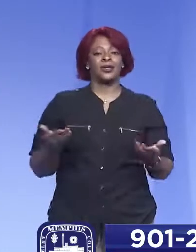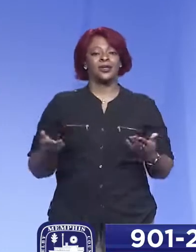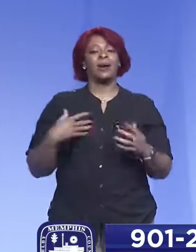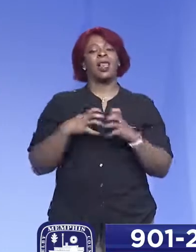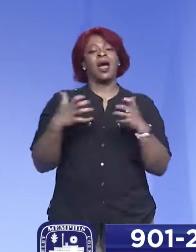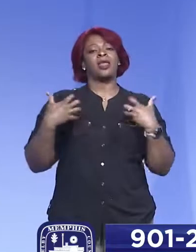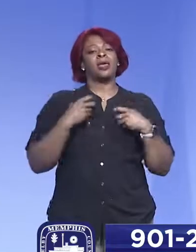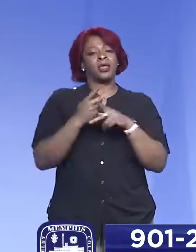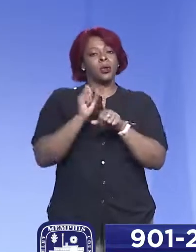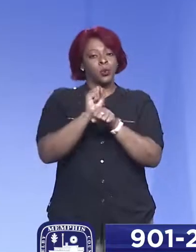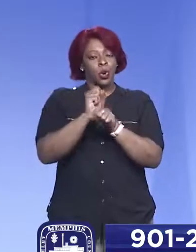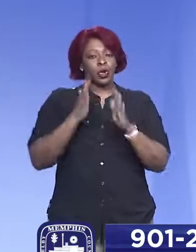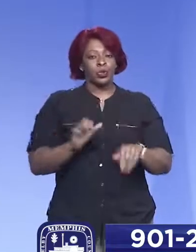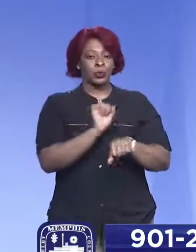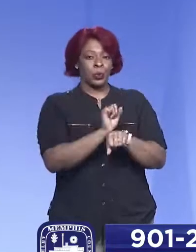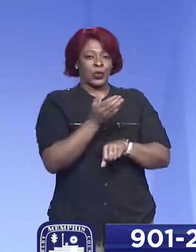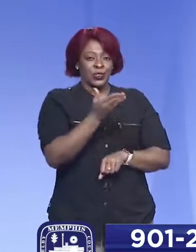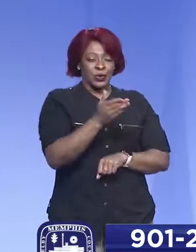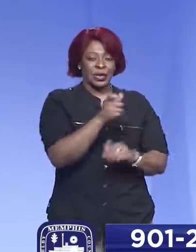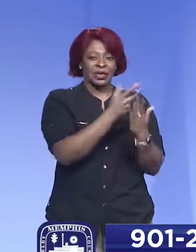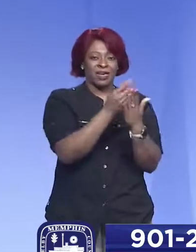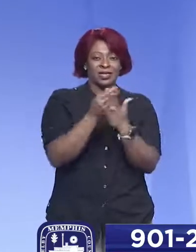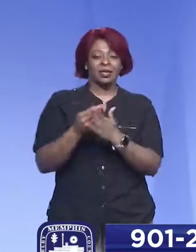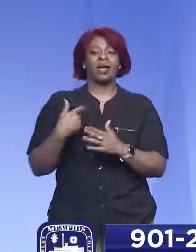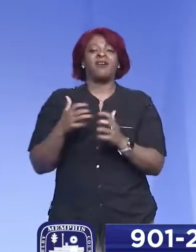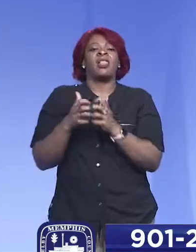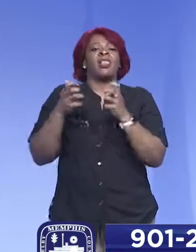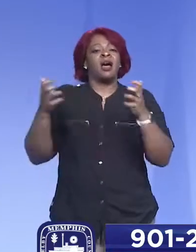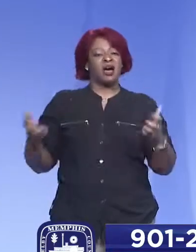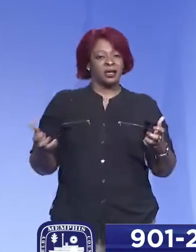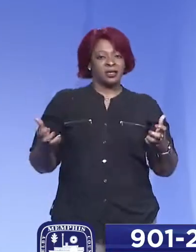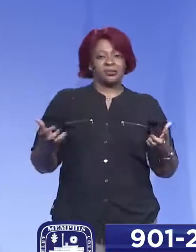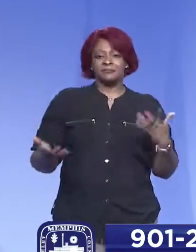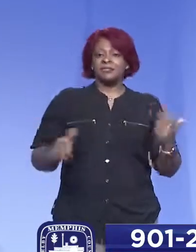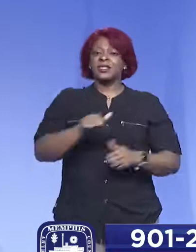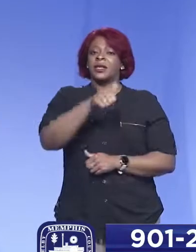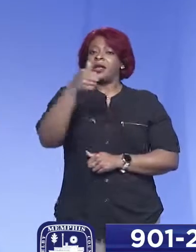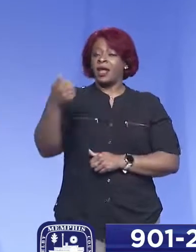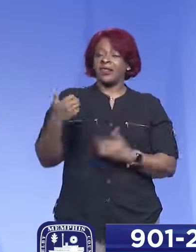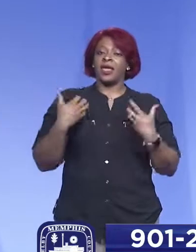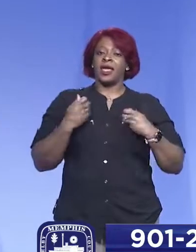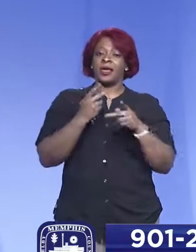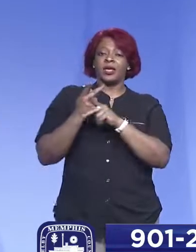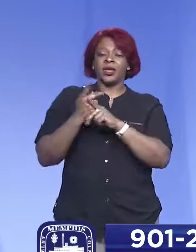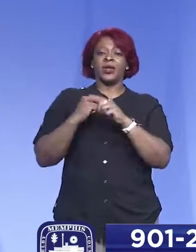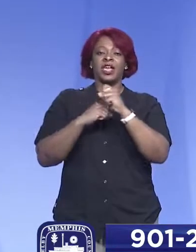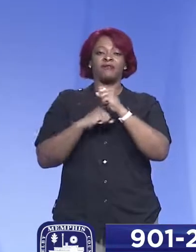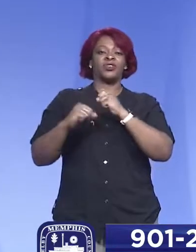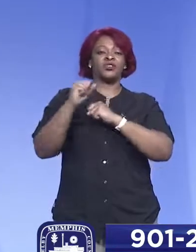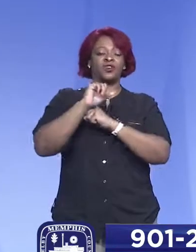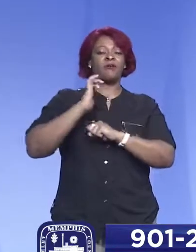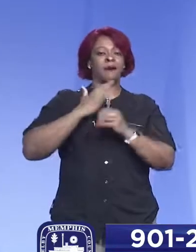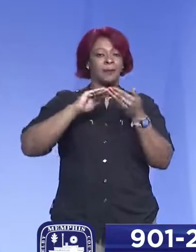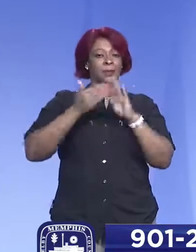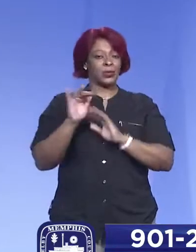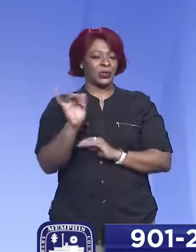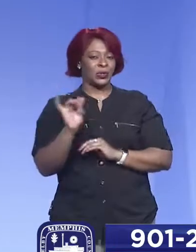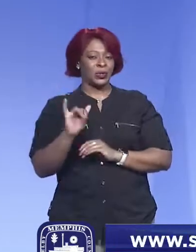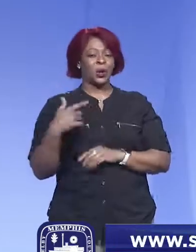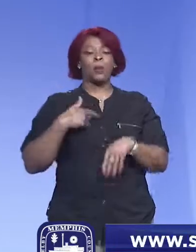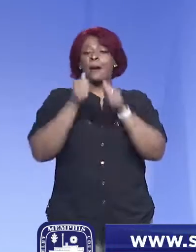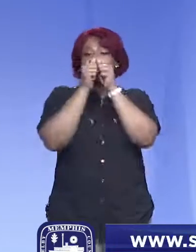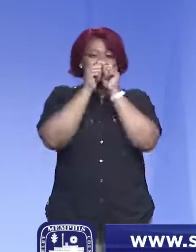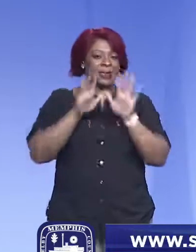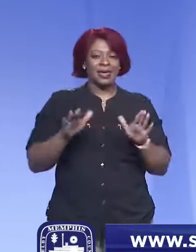healthcare workers. We also have a lot of other healthcare infrastructure in our community. We are blessed